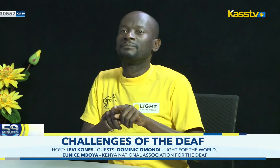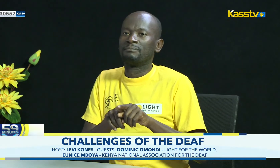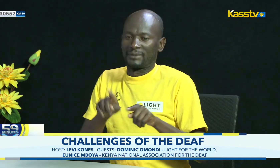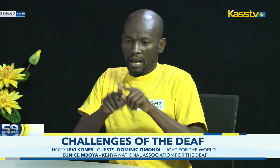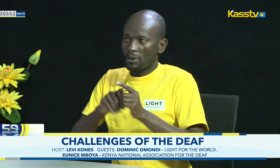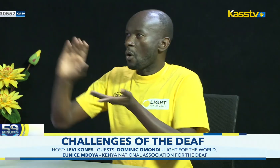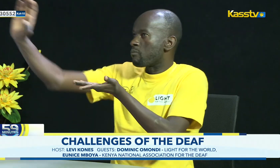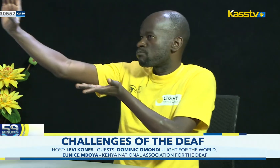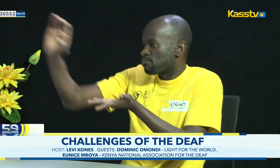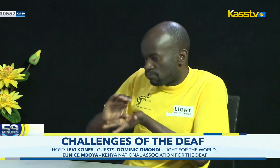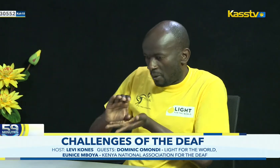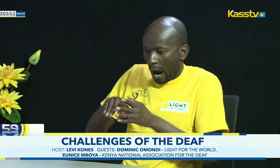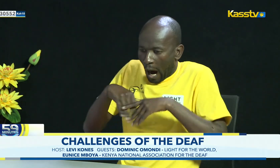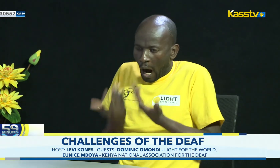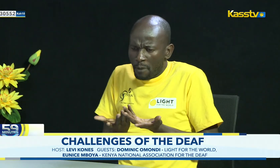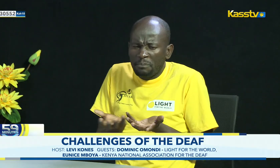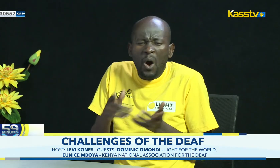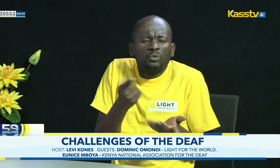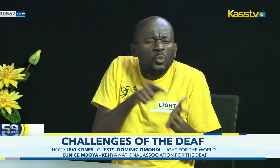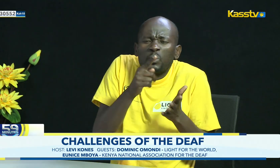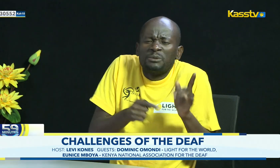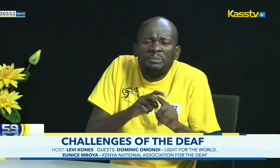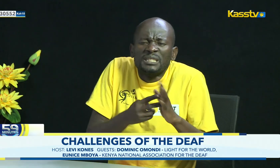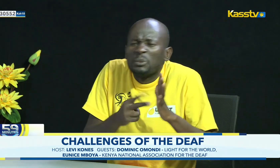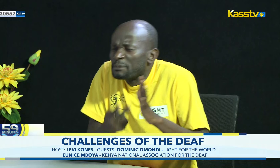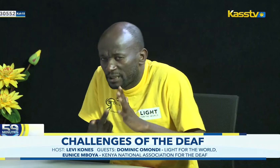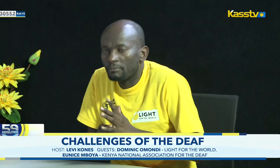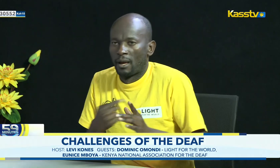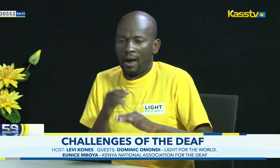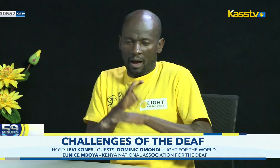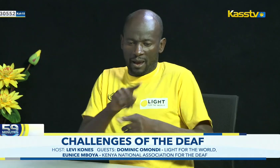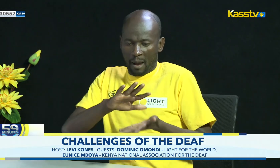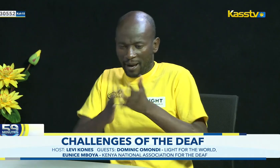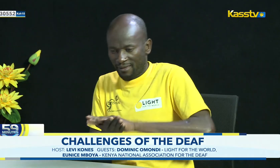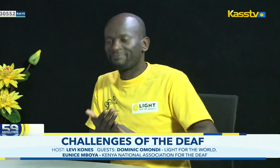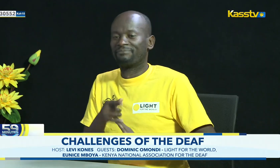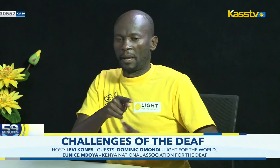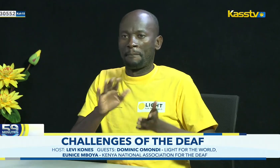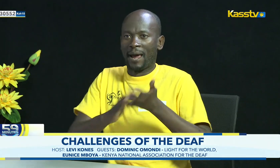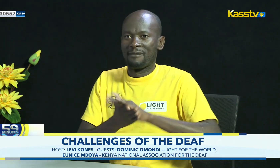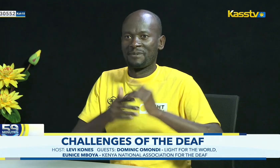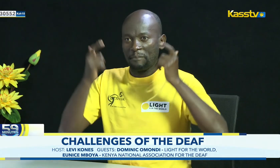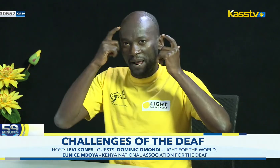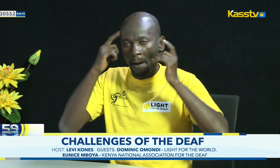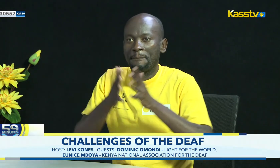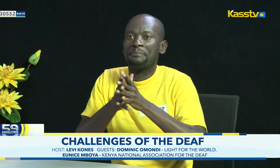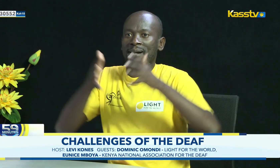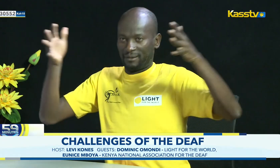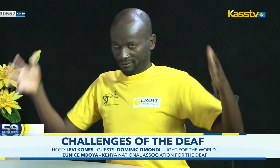focusing on the area of livelihood. If you're interested in particular livelihood activities, find someone who can help you out with that particular